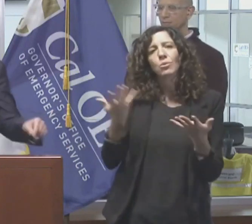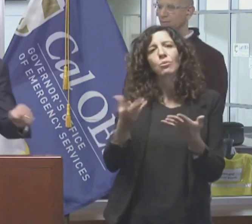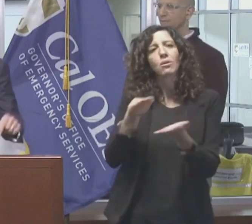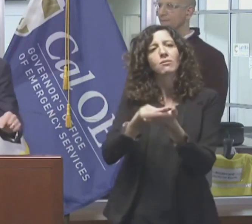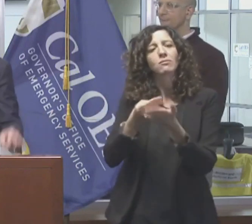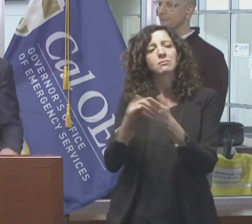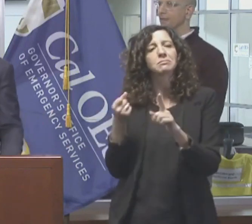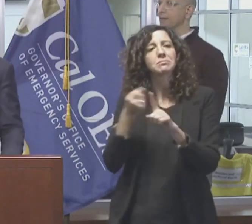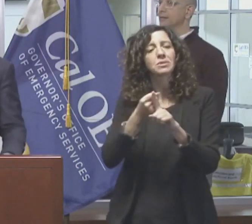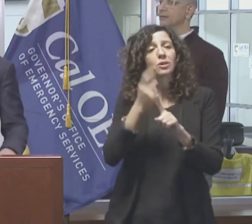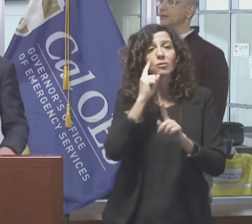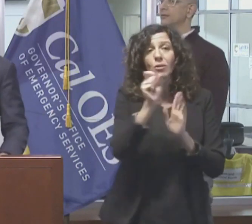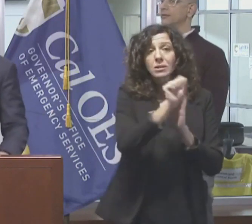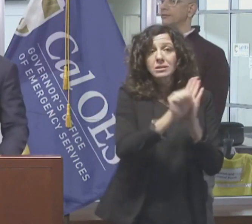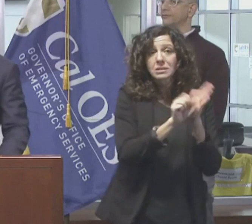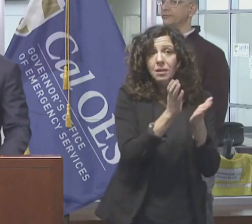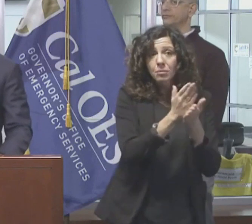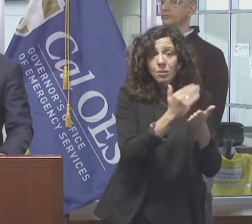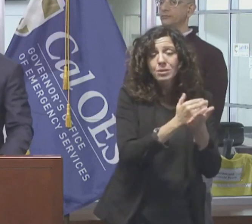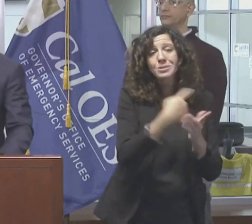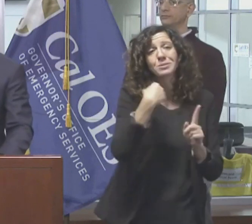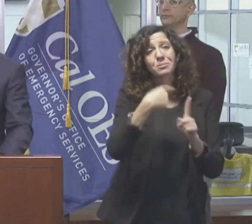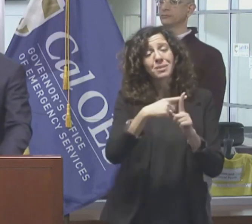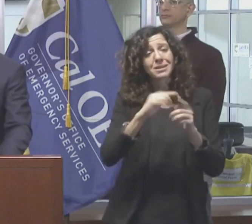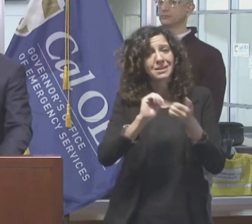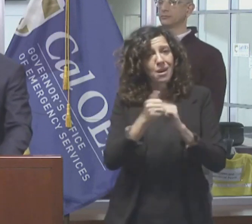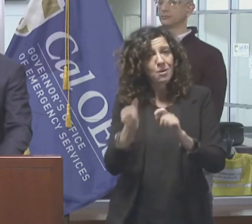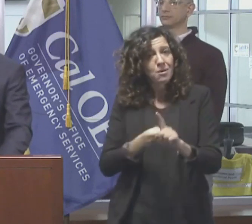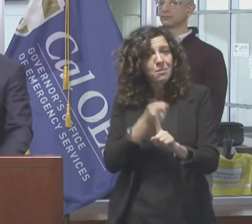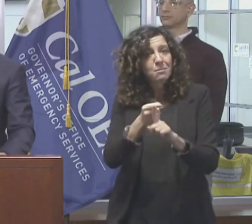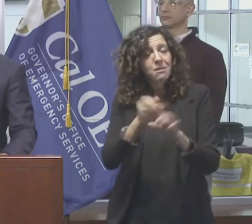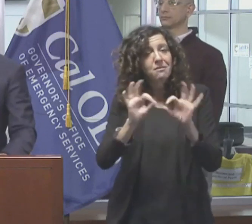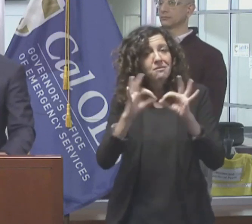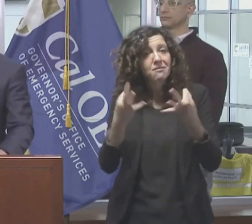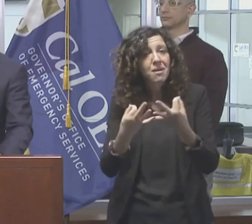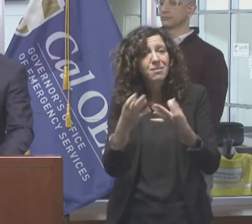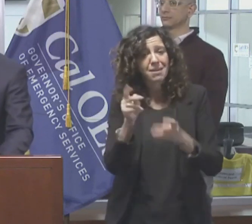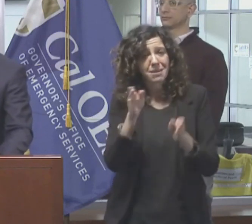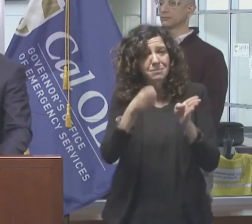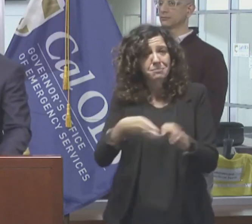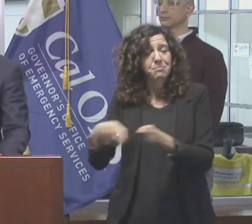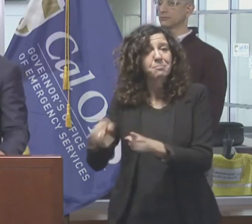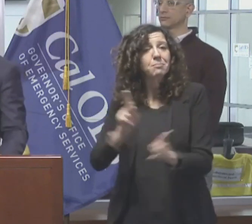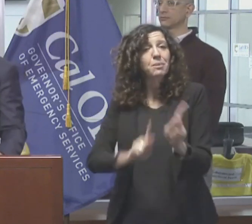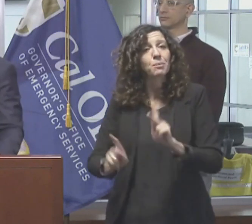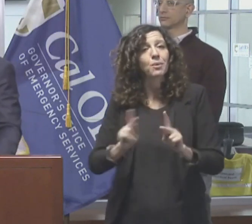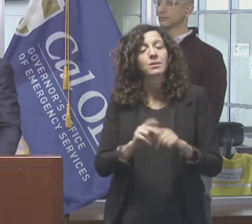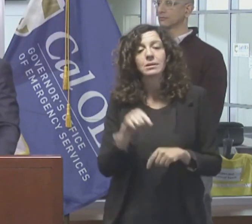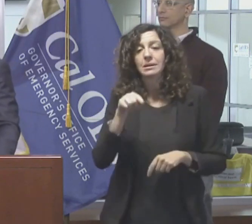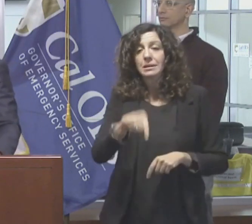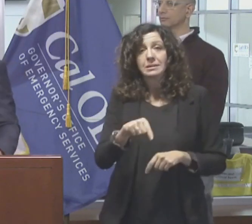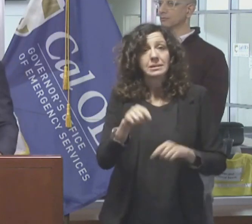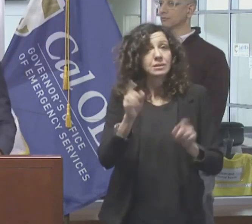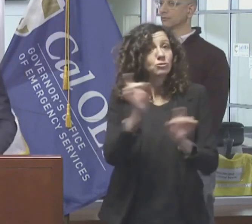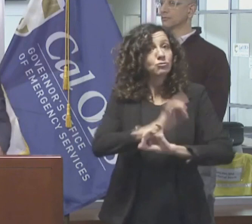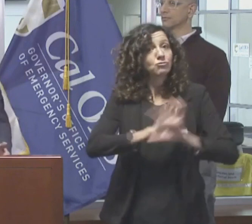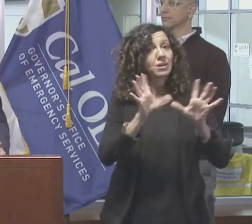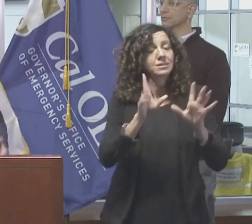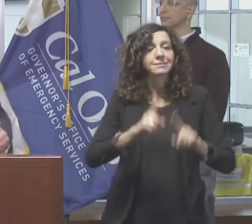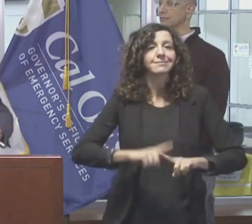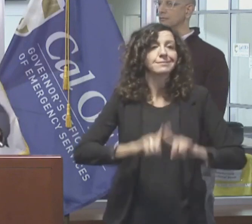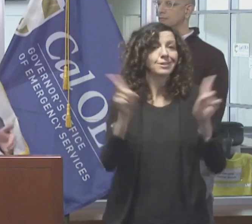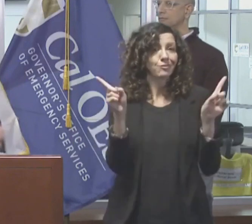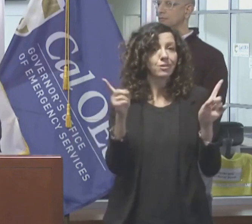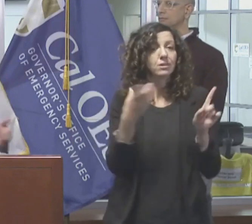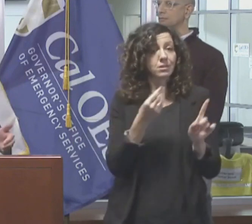with disproportionate focus on families and individual budgets. This is a very different challenge, a very different crisis, and we need to meet this